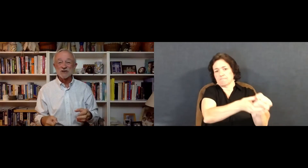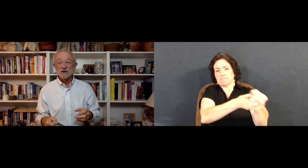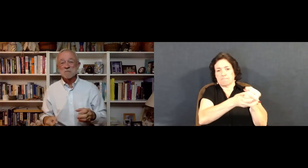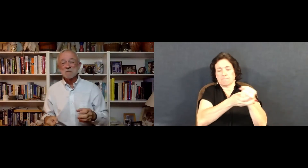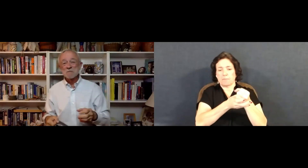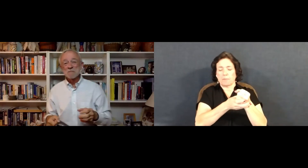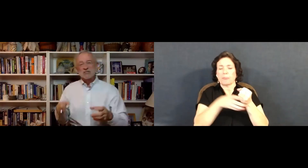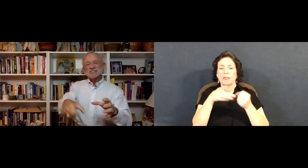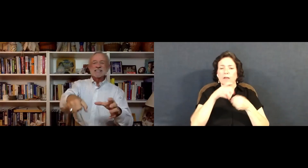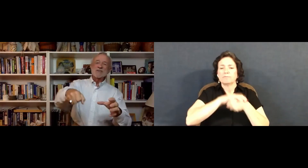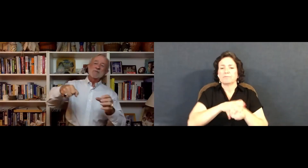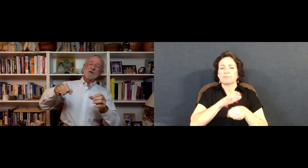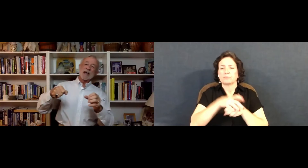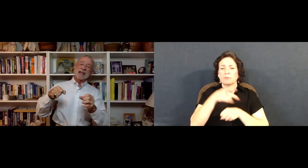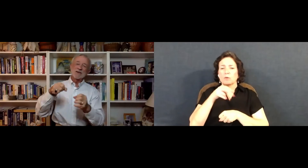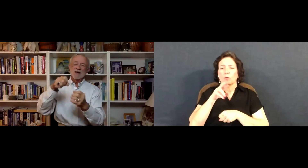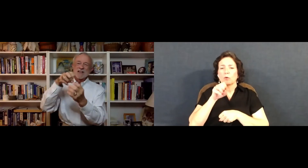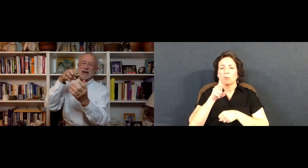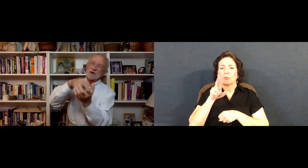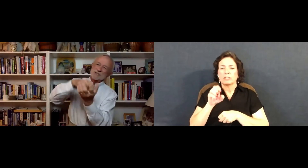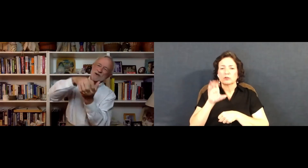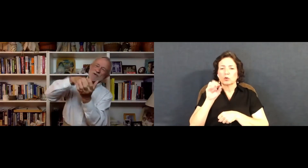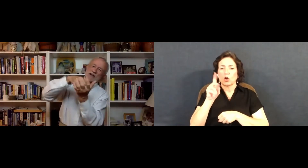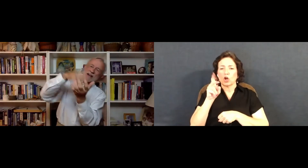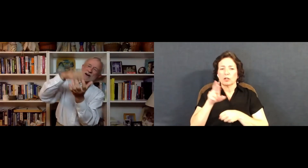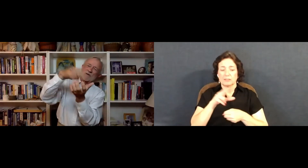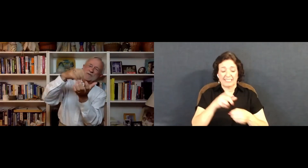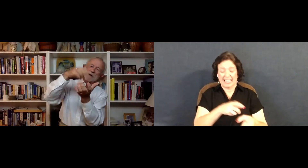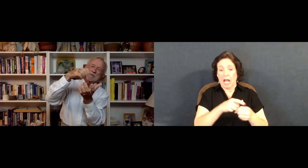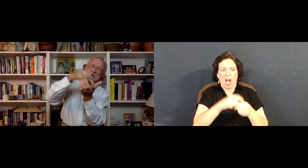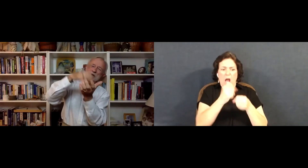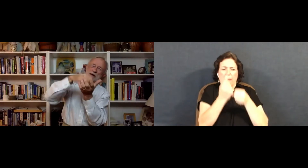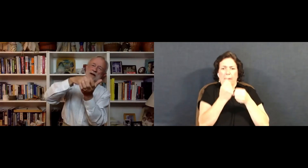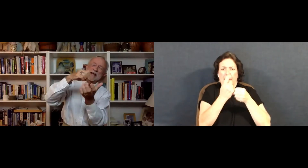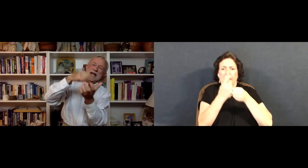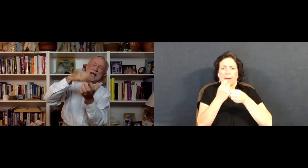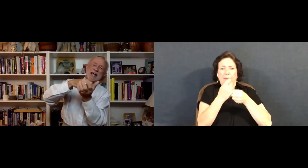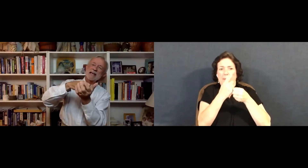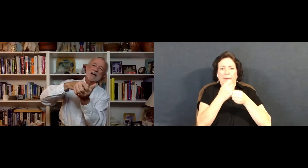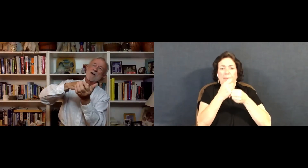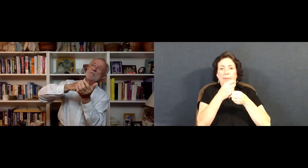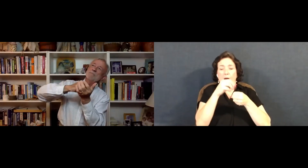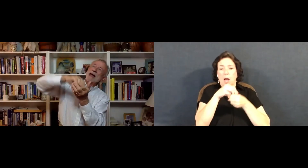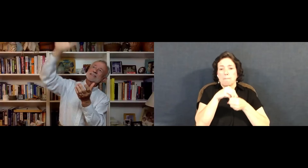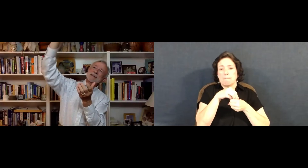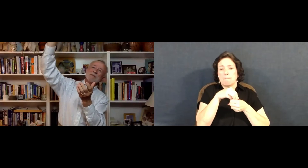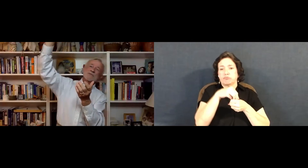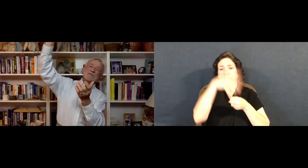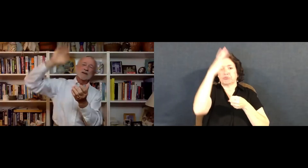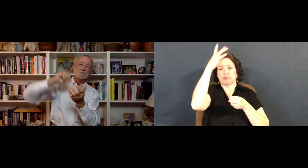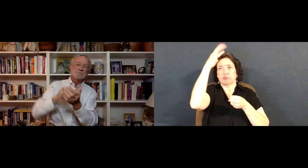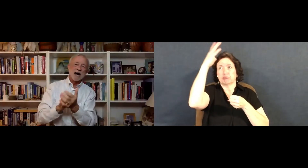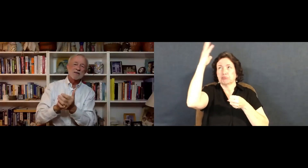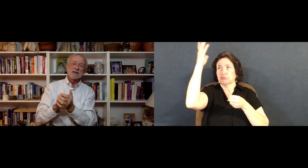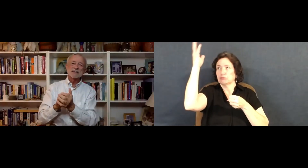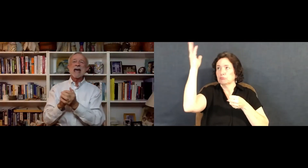pressure cooker. Just as he grabbed a hold of that handle, that pressure cooker regulator, which was popping, popping, popping, let go and blasted up through